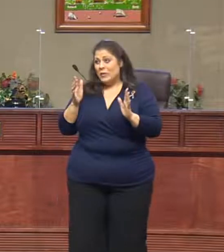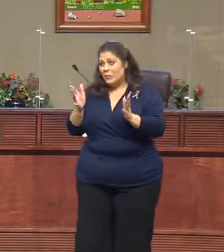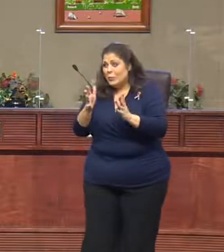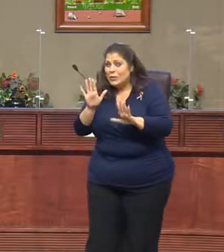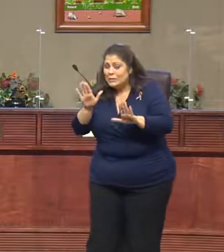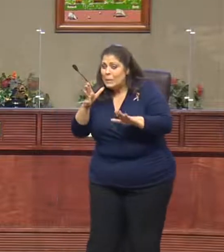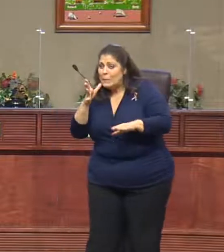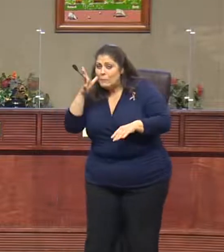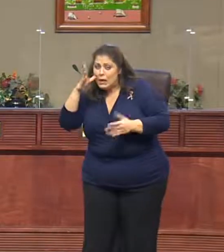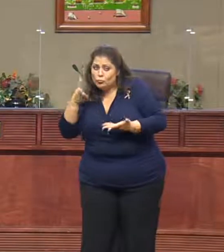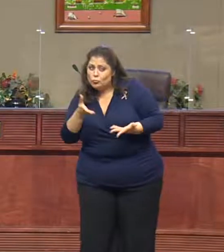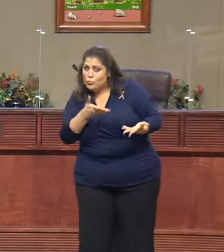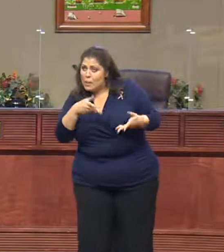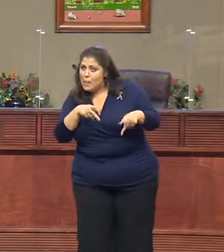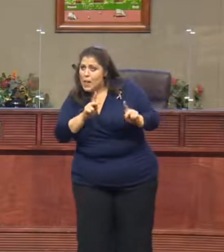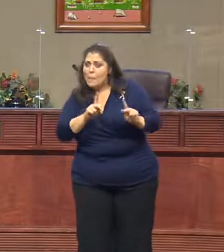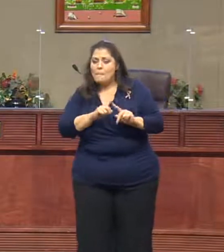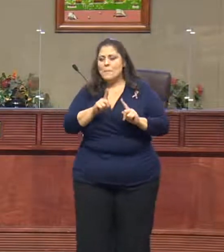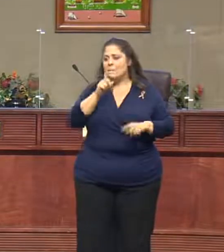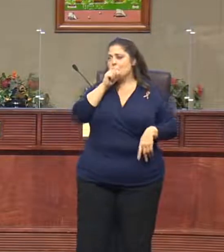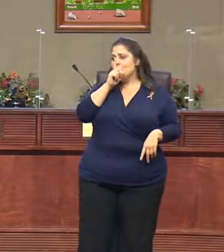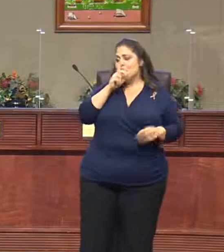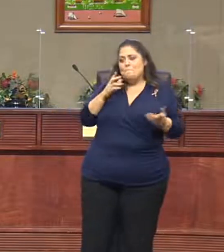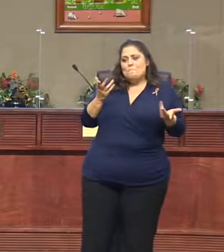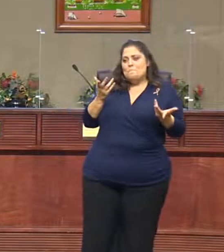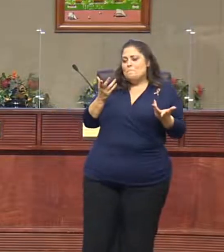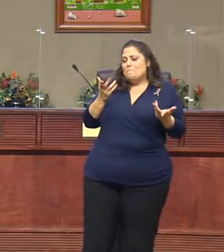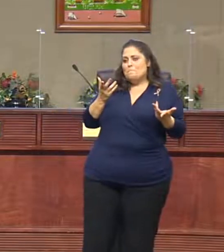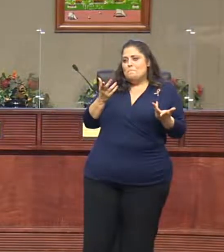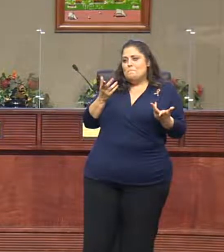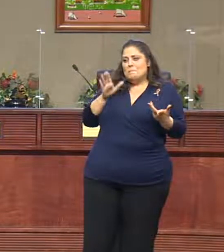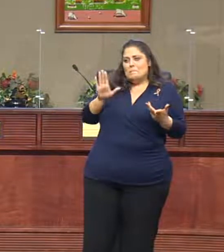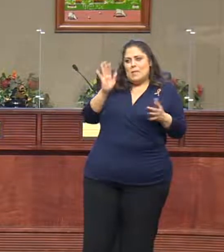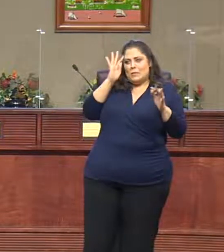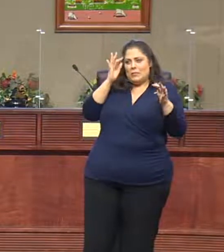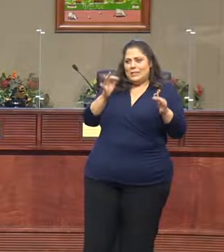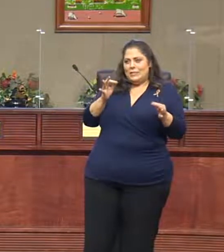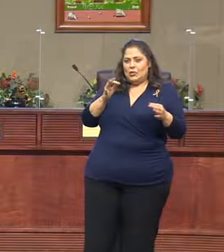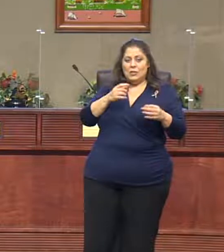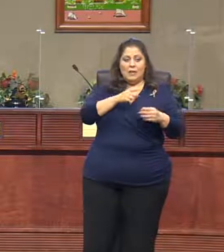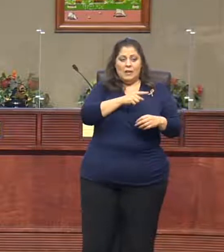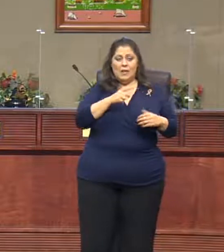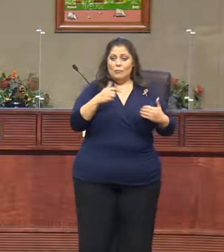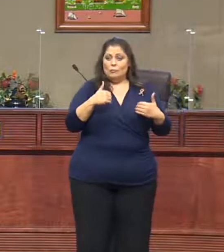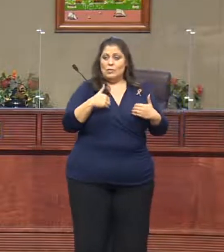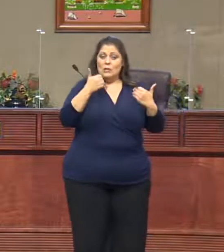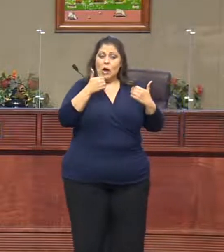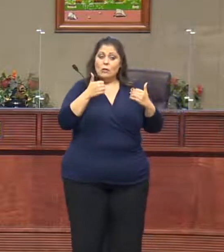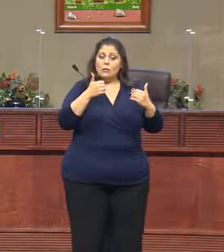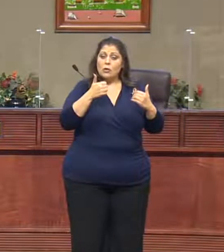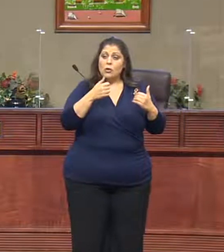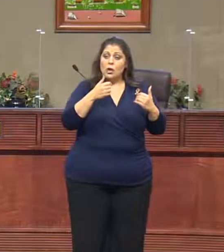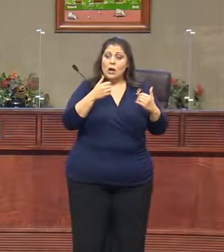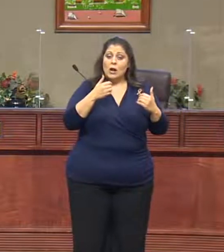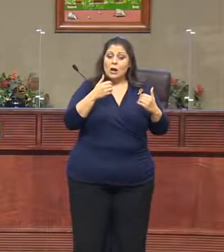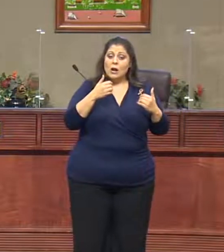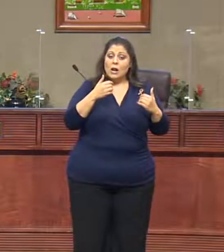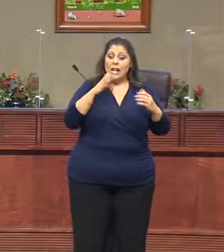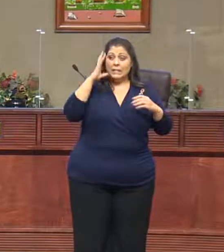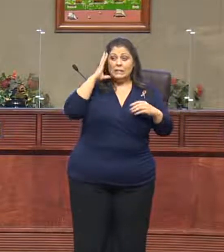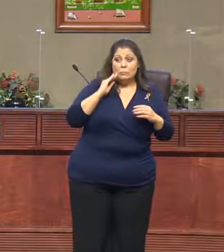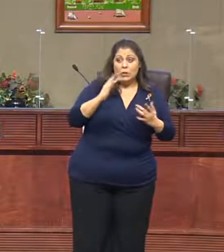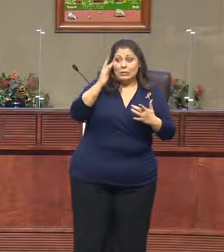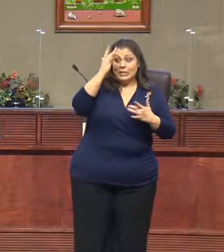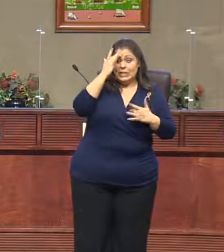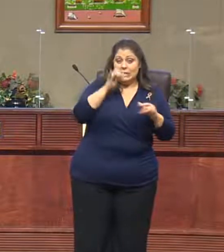so. Although, again, younger individuals do not experience the disease the same way that